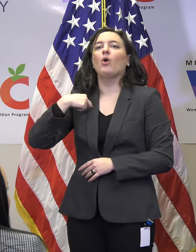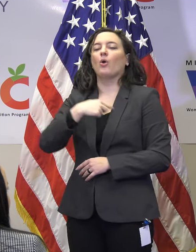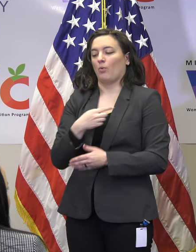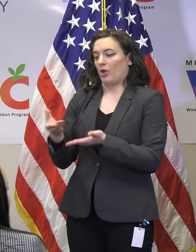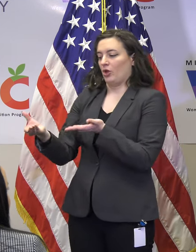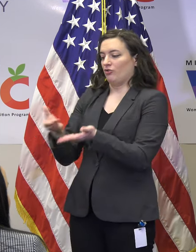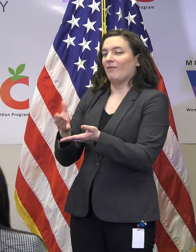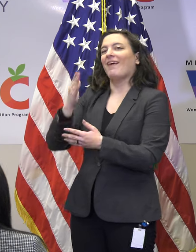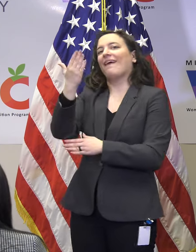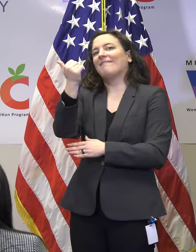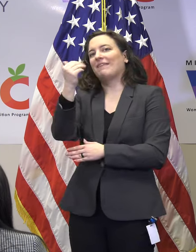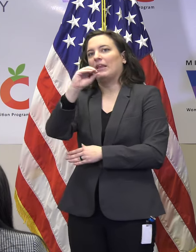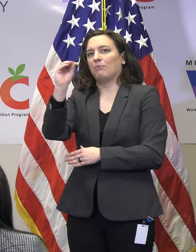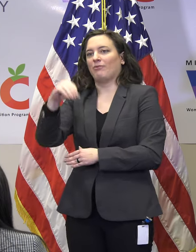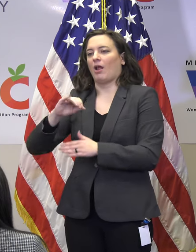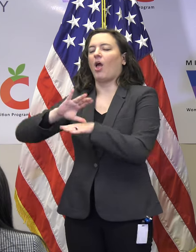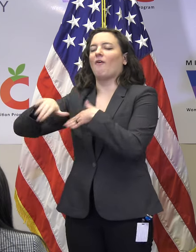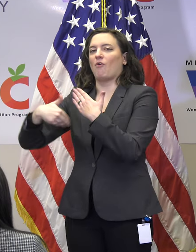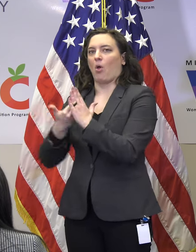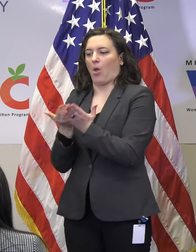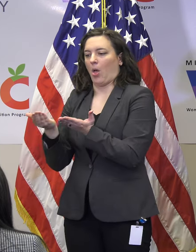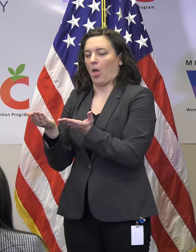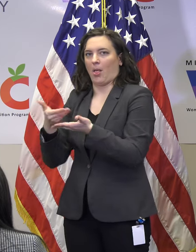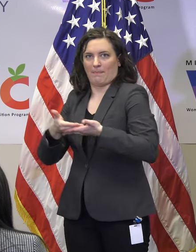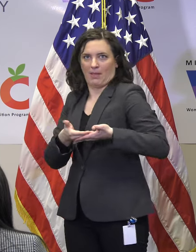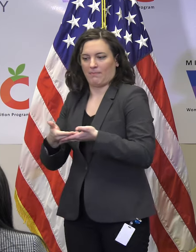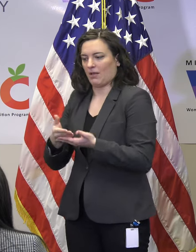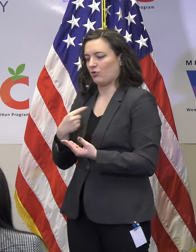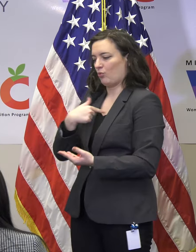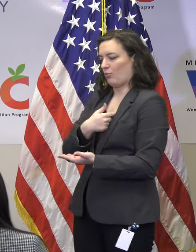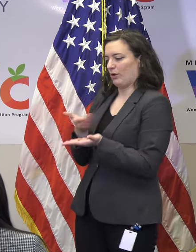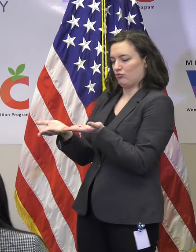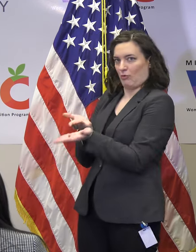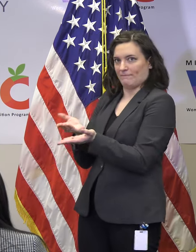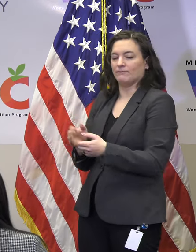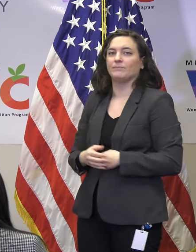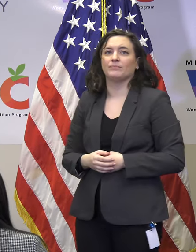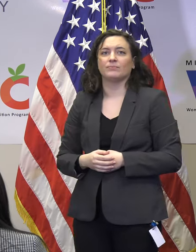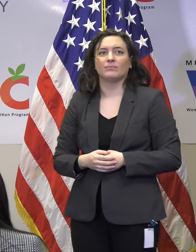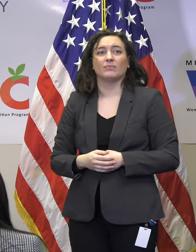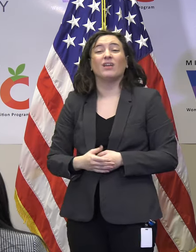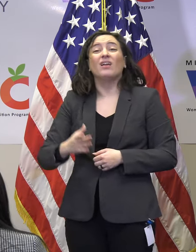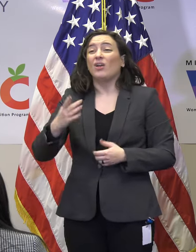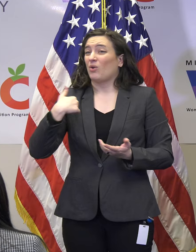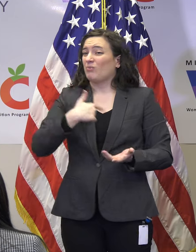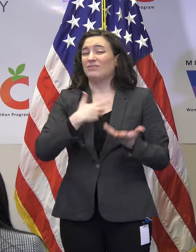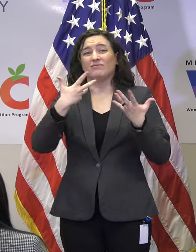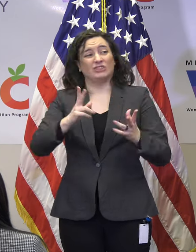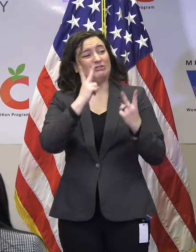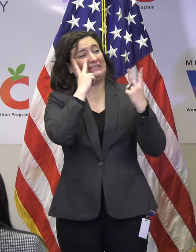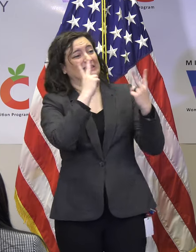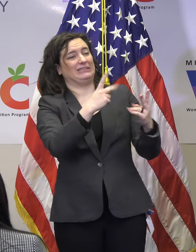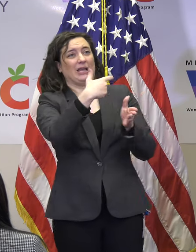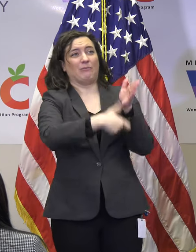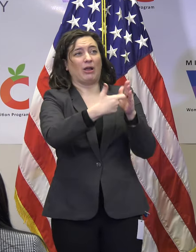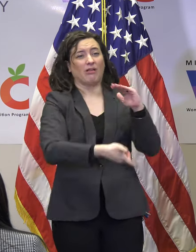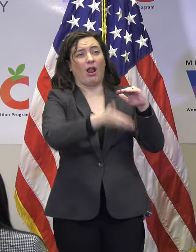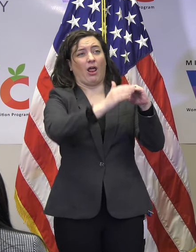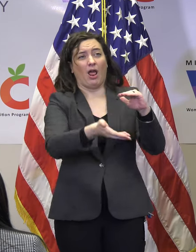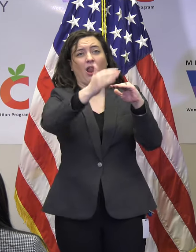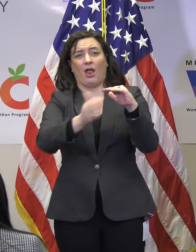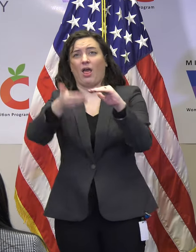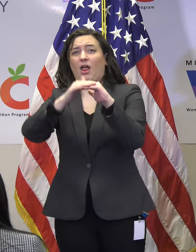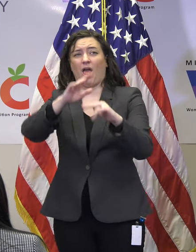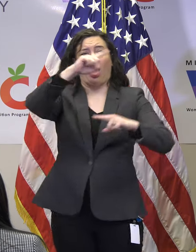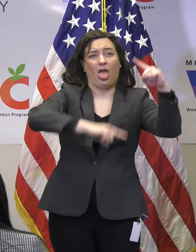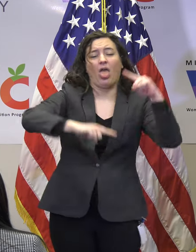County. We've seen a great economic progress and moderating prices recently as we continue to recover from